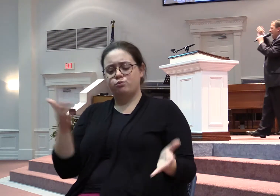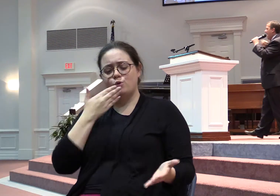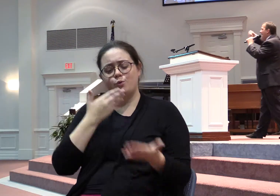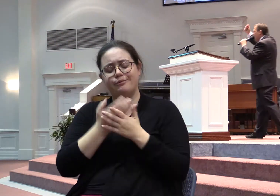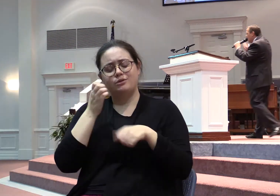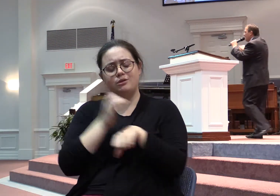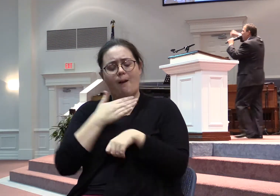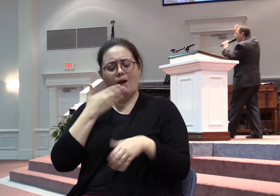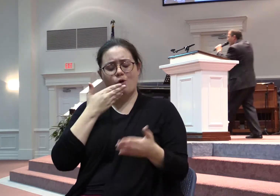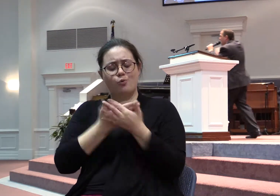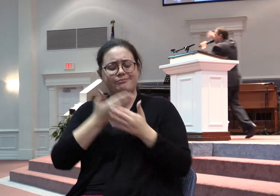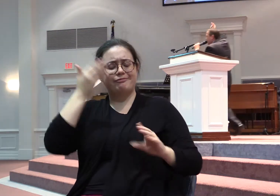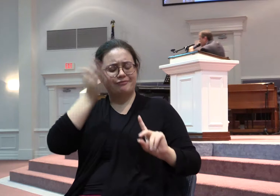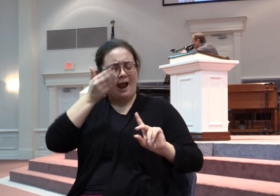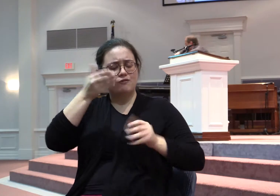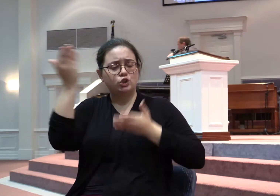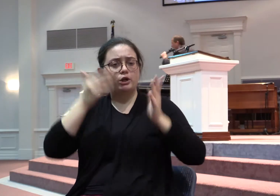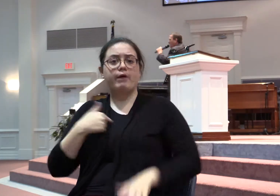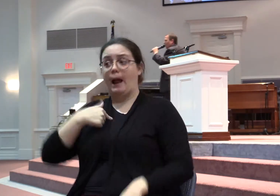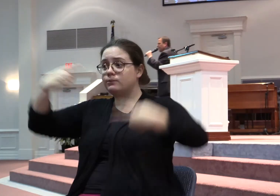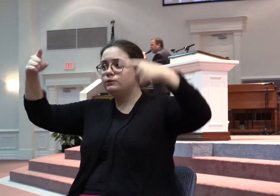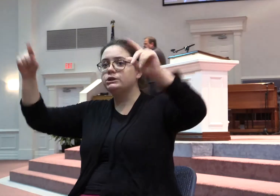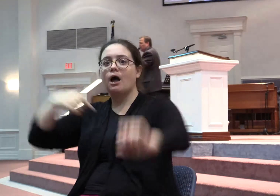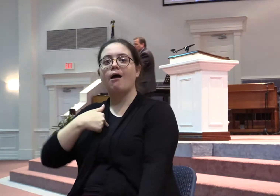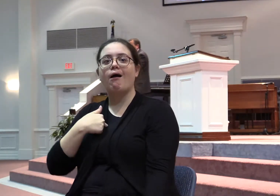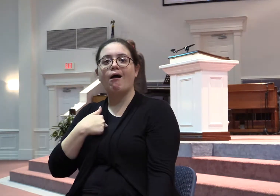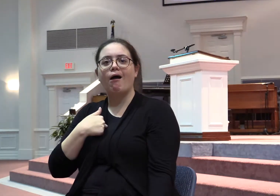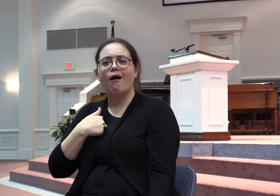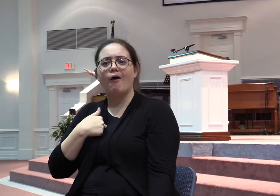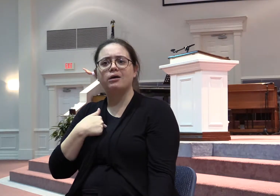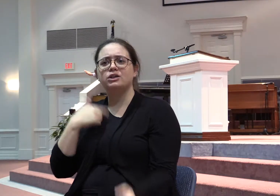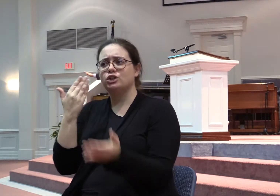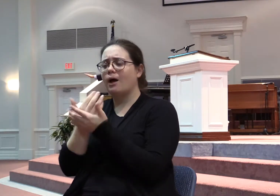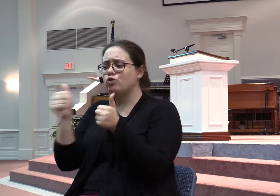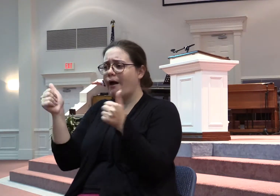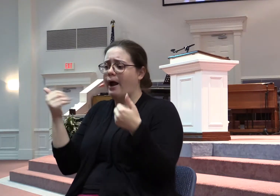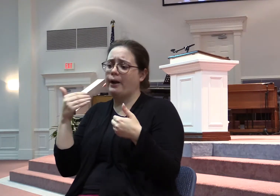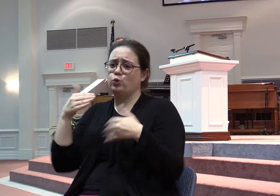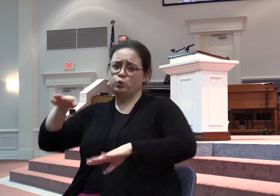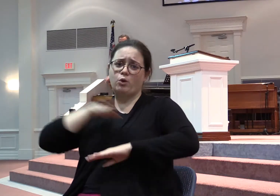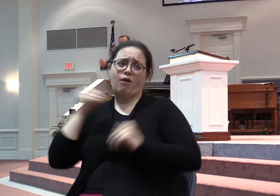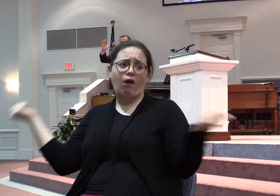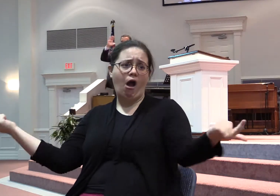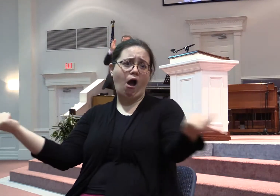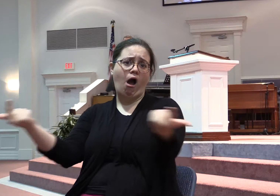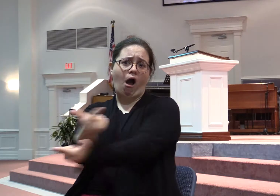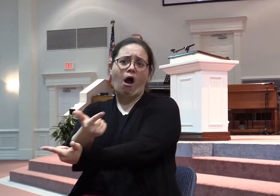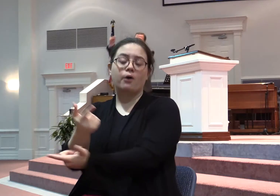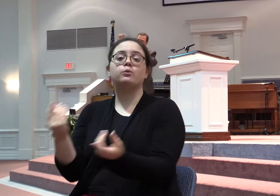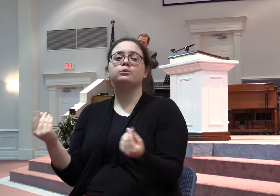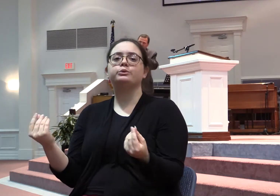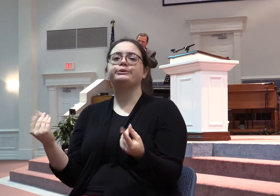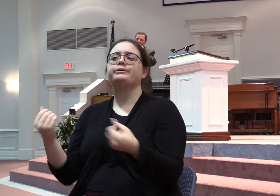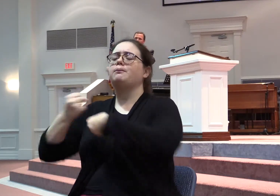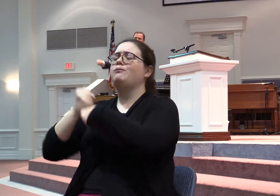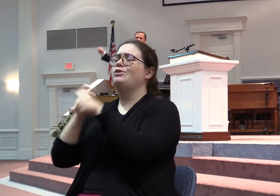servant," I am a success. We need to quit trying to please everybody else. And we just need to make sure that